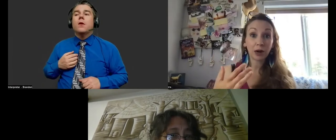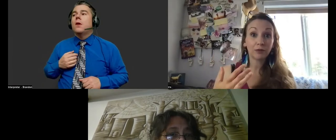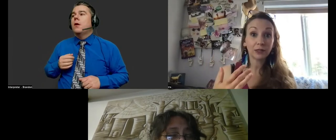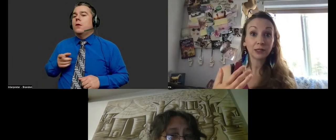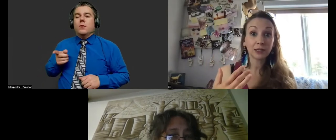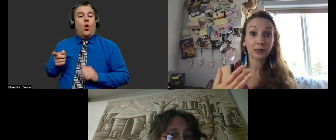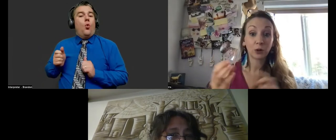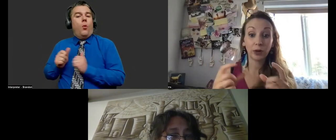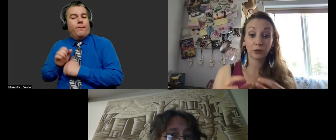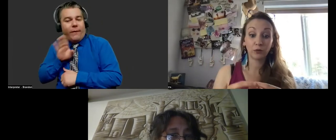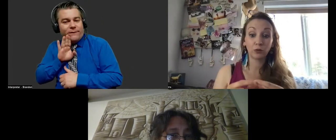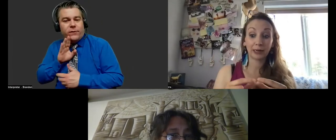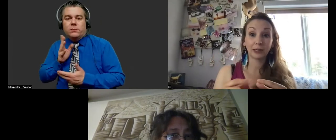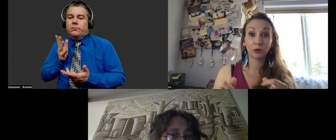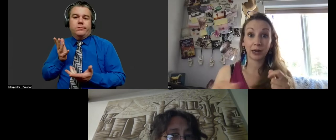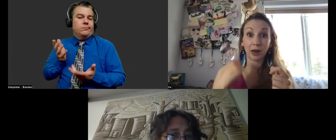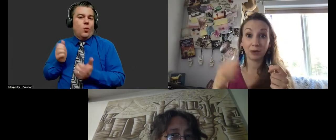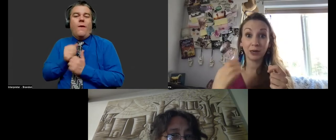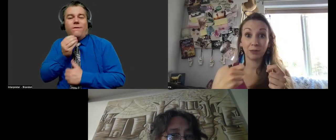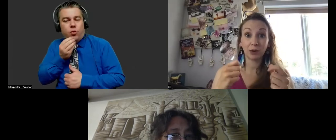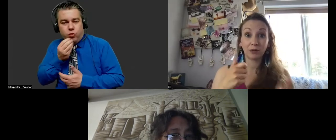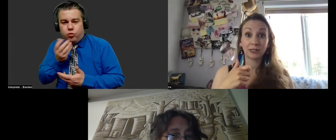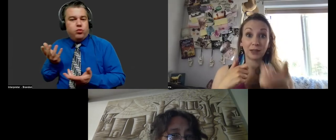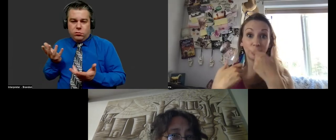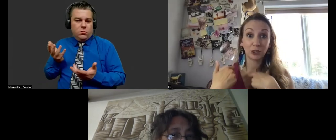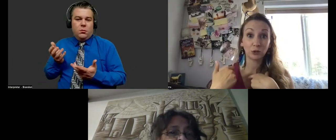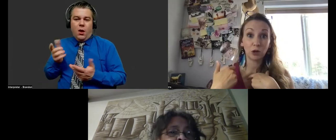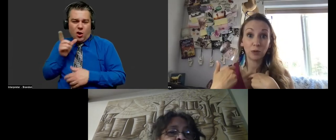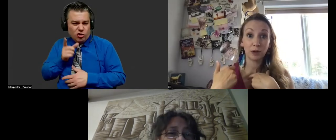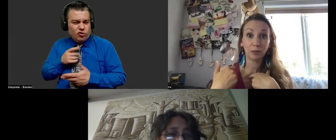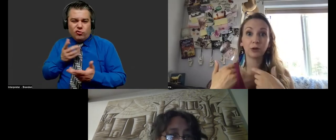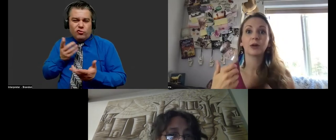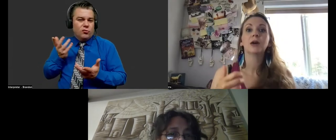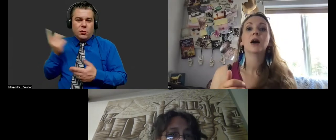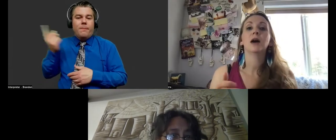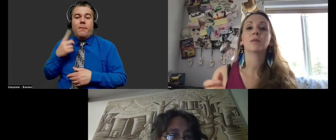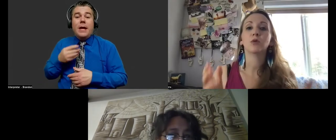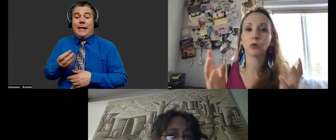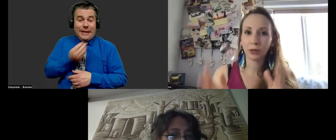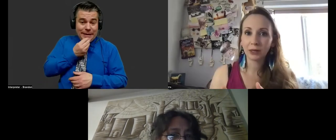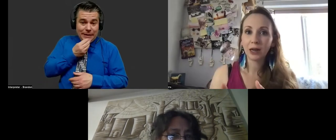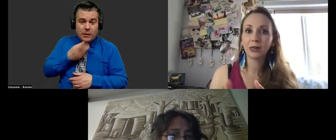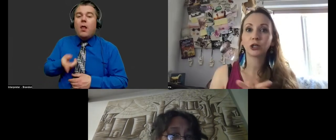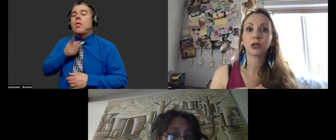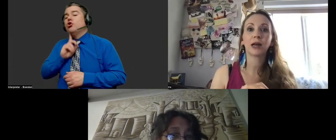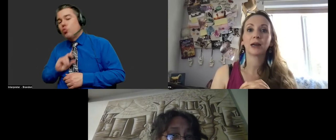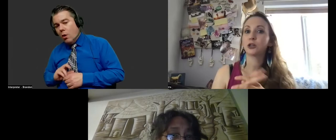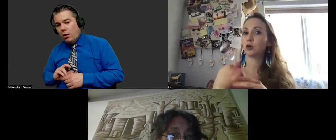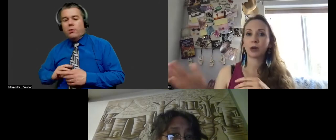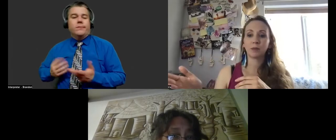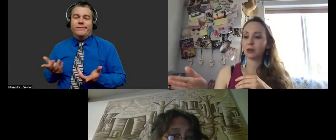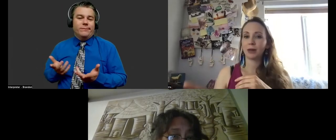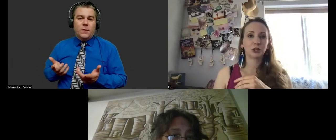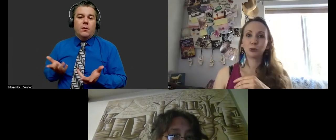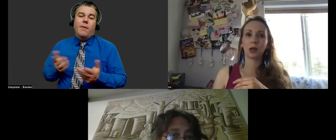with breakfast, like with food, like literally I'm eating breakfast and then I swallow my Metaburn, or with lunch. And I